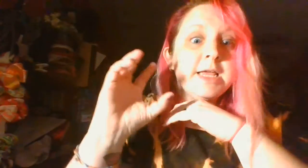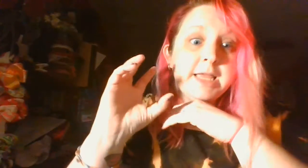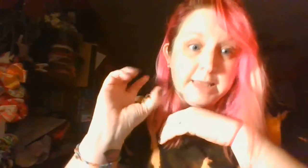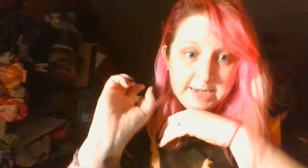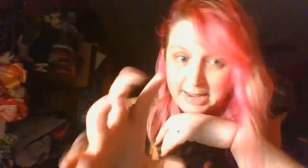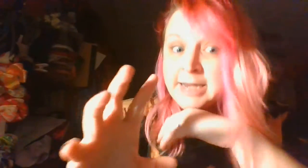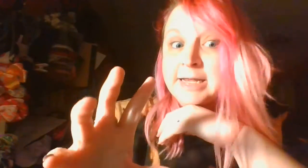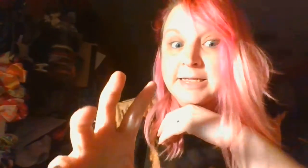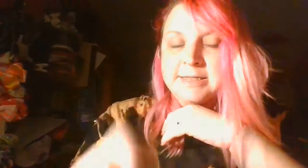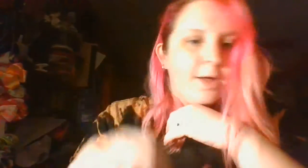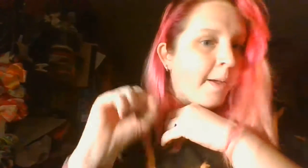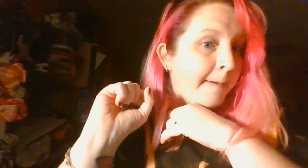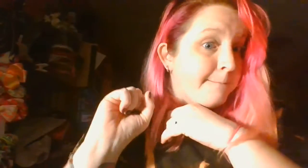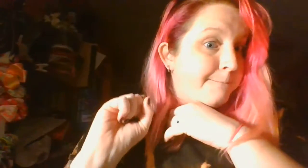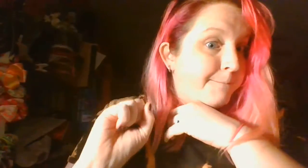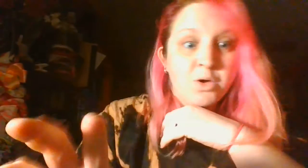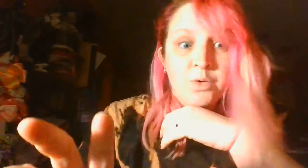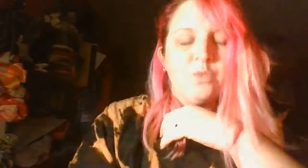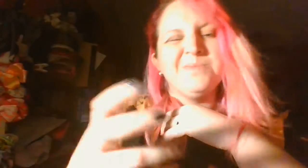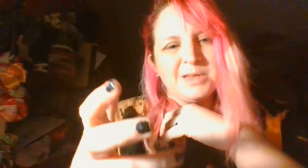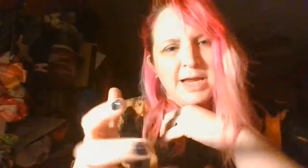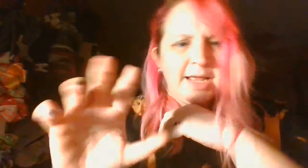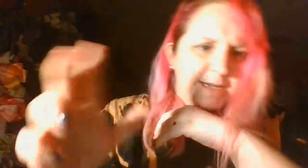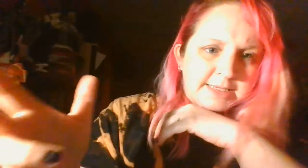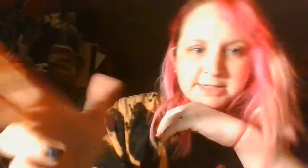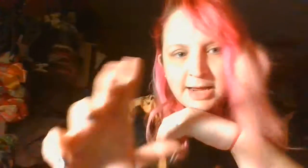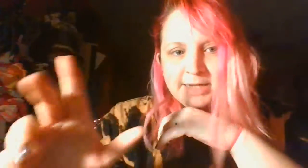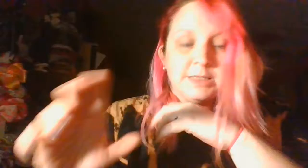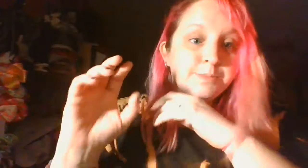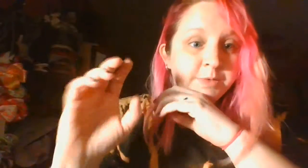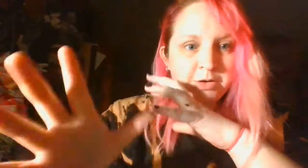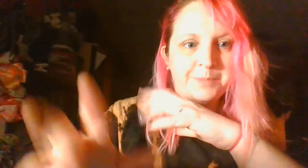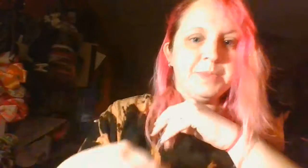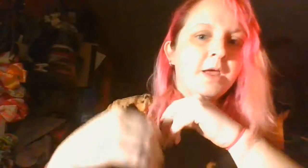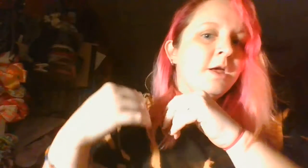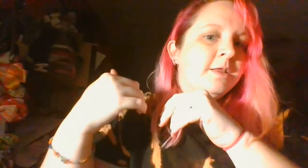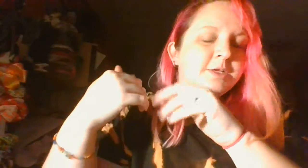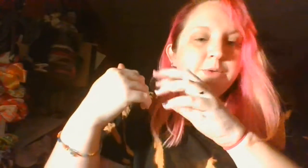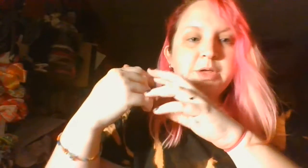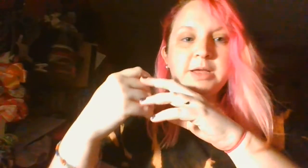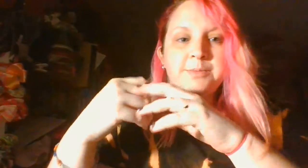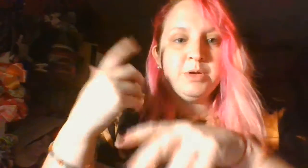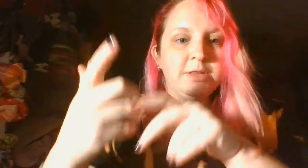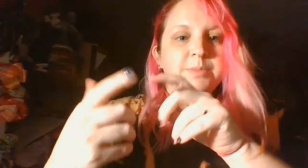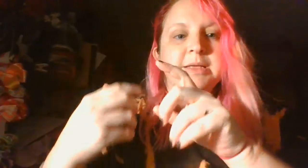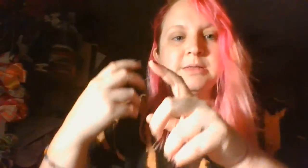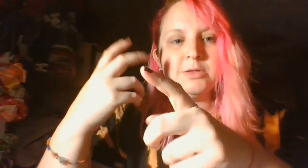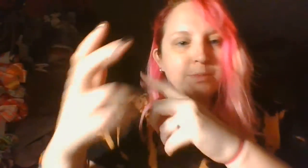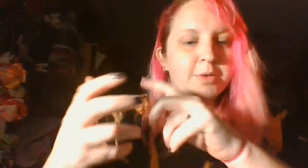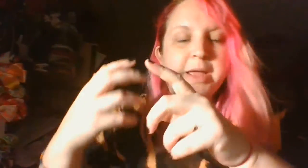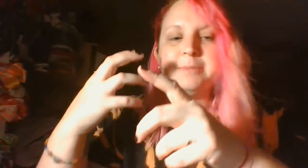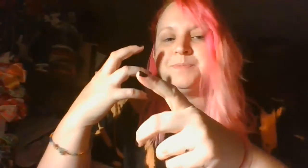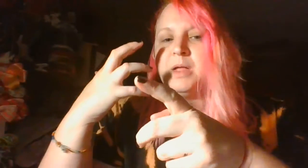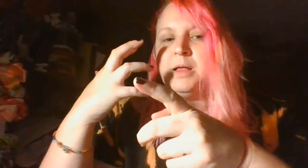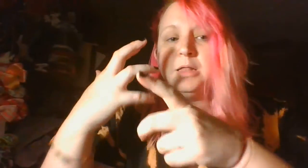in the 90s. Well, late 80s, 90s, That's when you get Beauty and the Beast, The Little Mermaid,